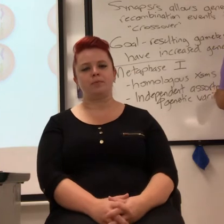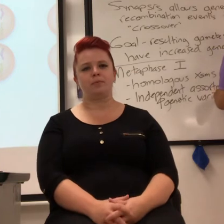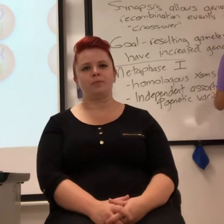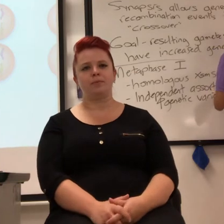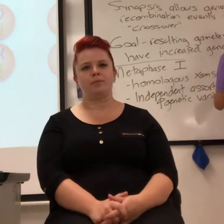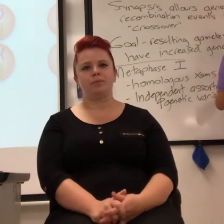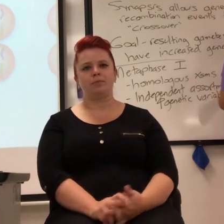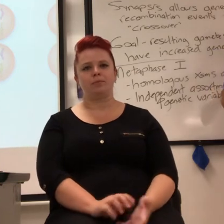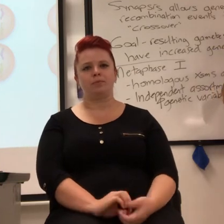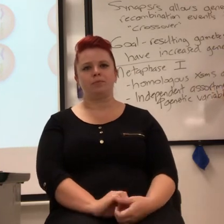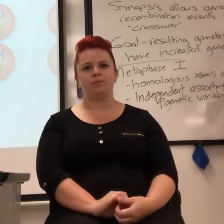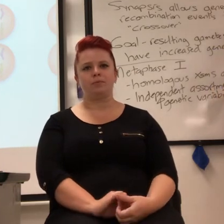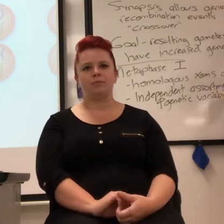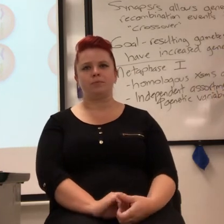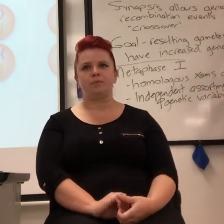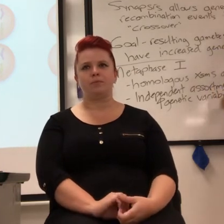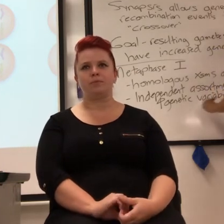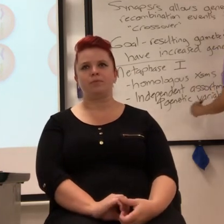variability.